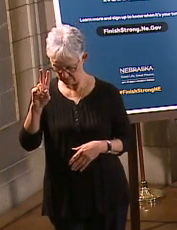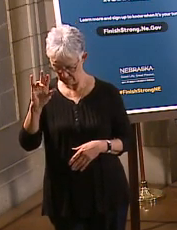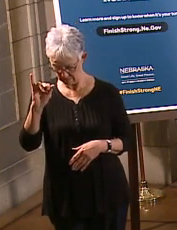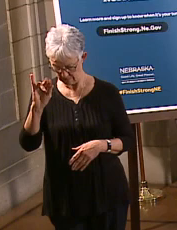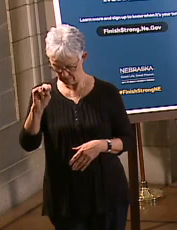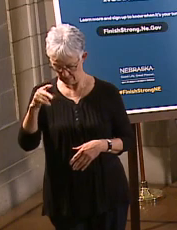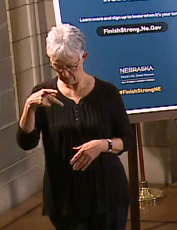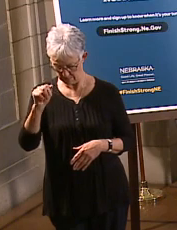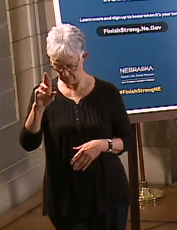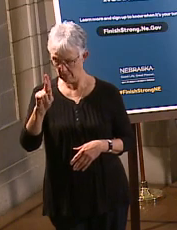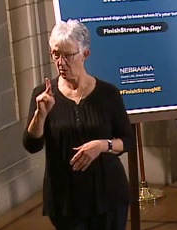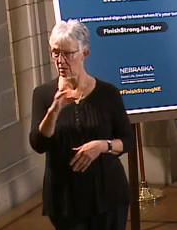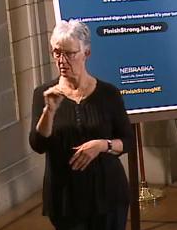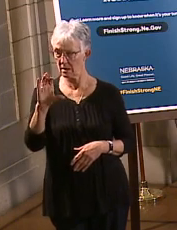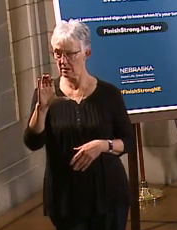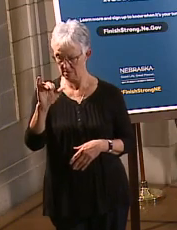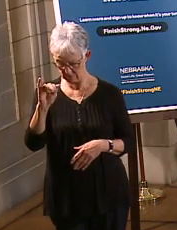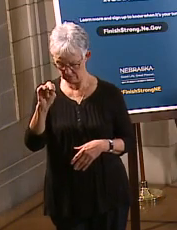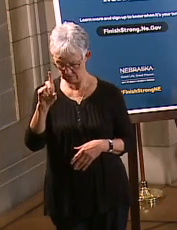Schroeder.